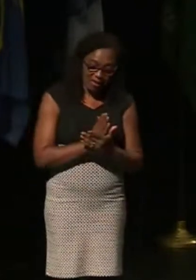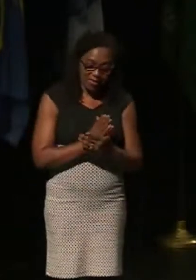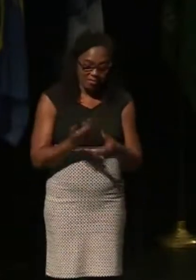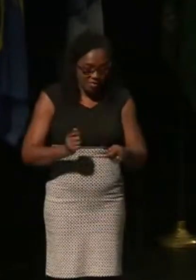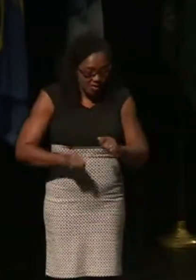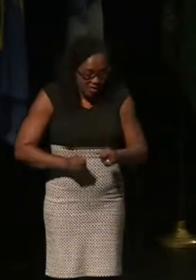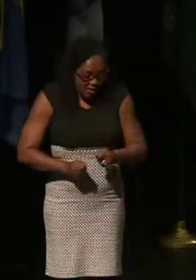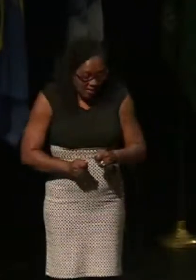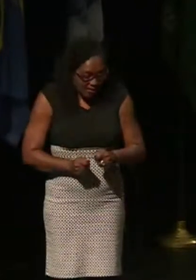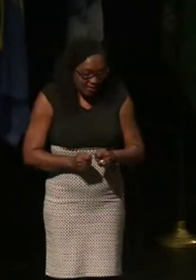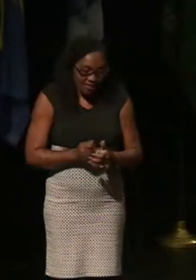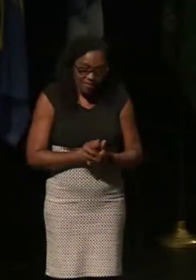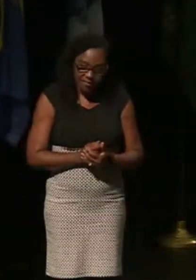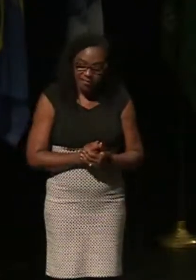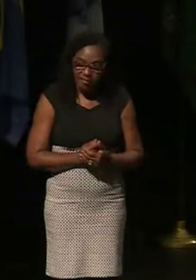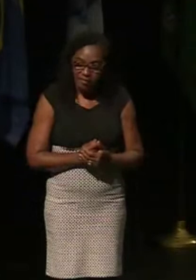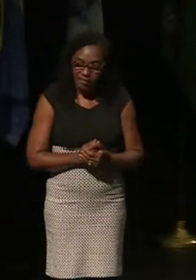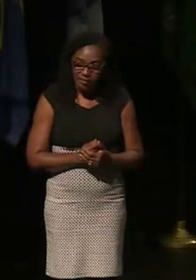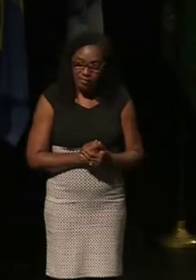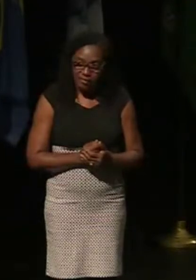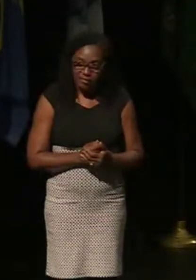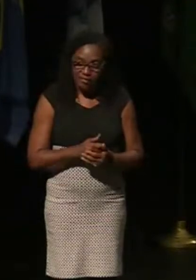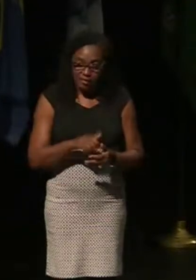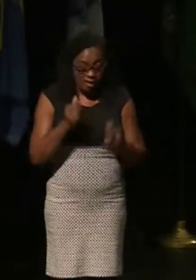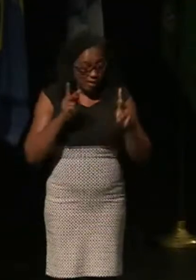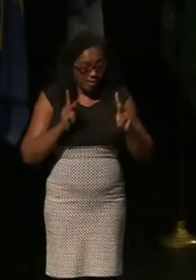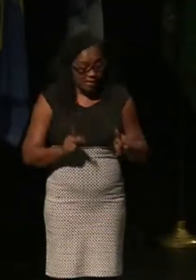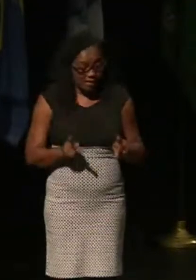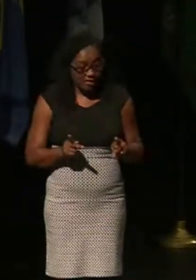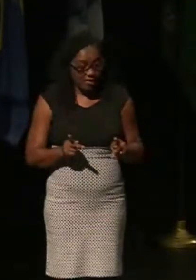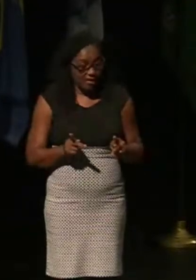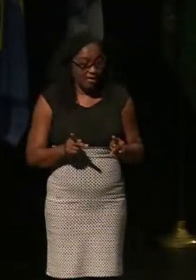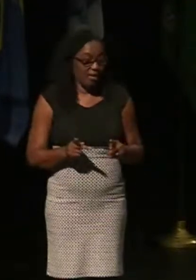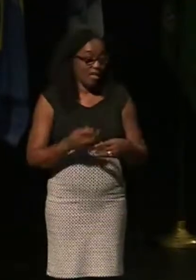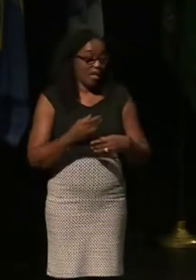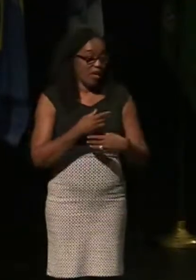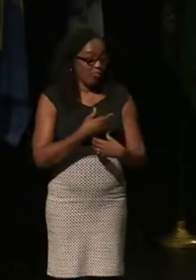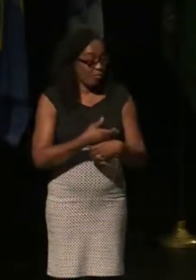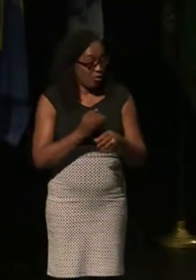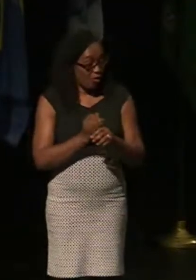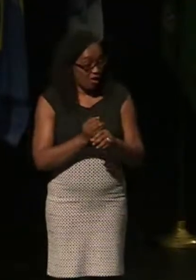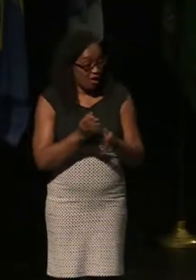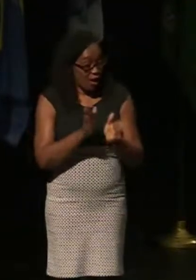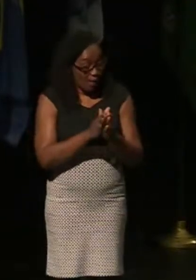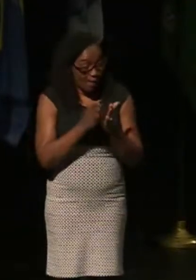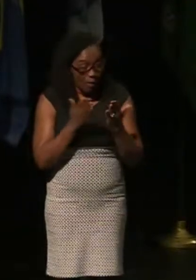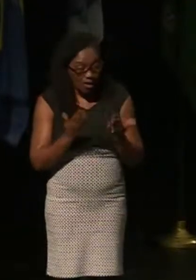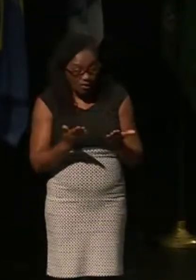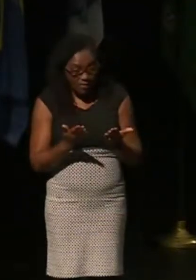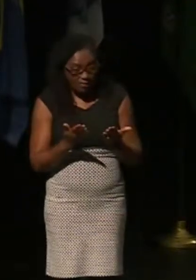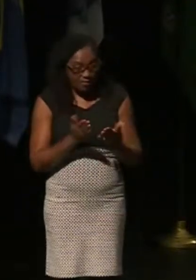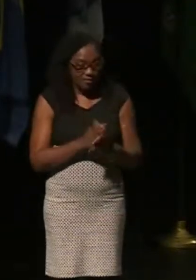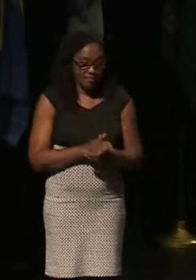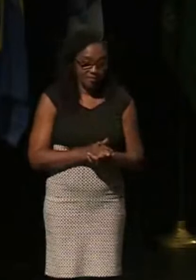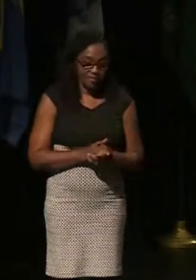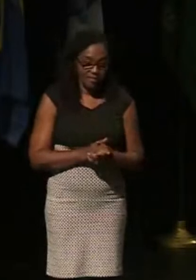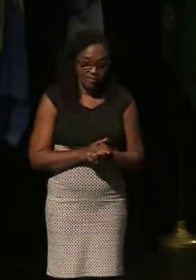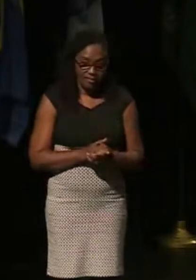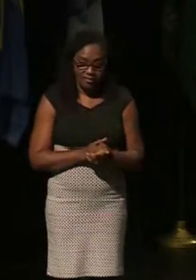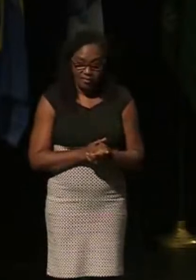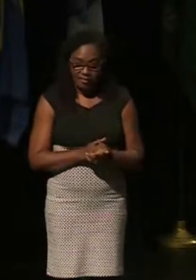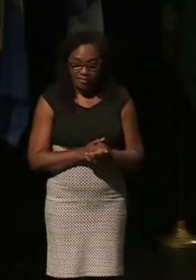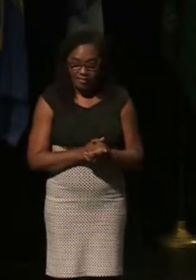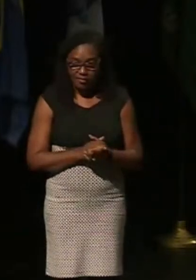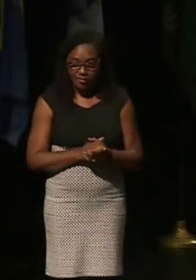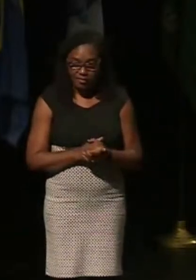associate professor, Dr. Varma Rambaran, has published a book on alternative medicine for diabetes management, derived from his